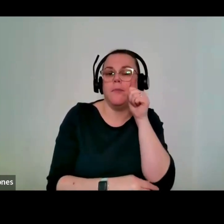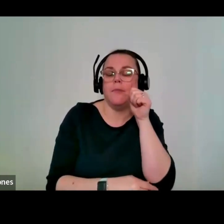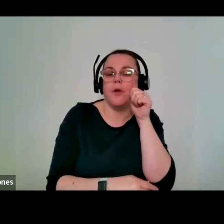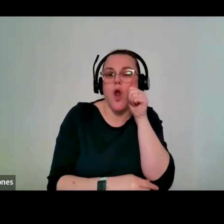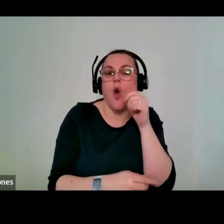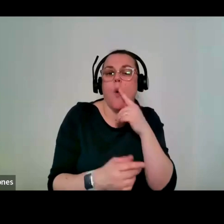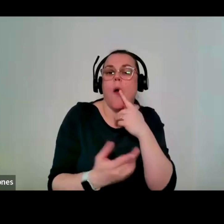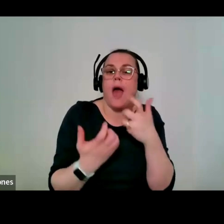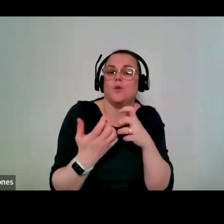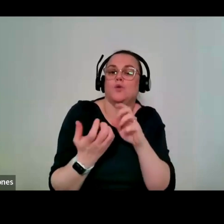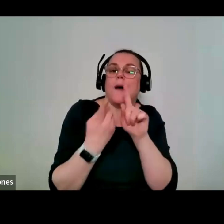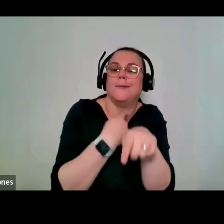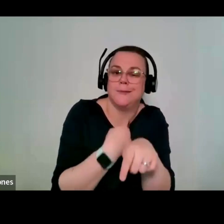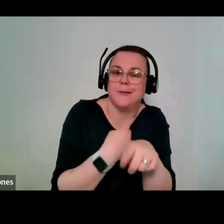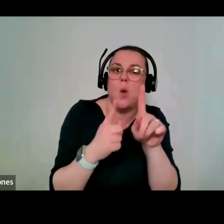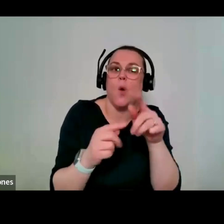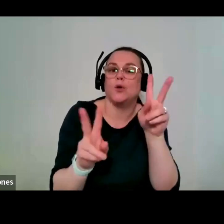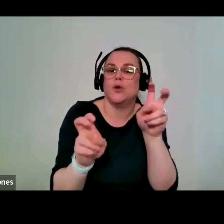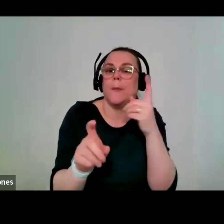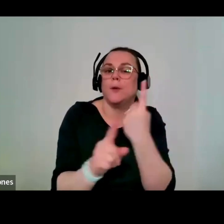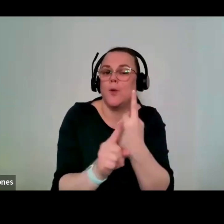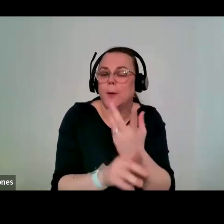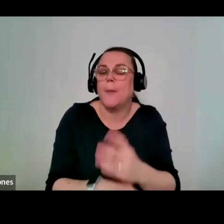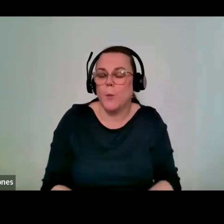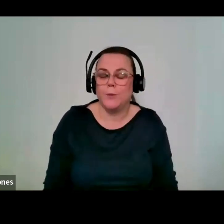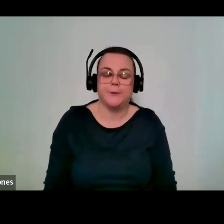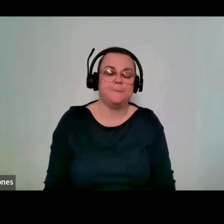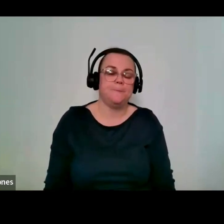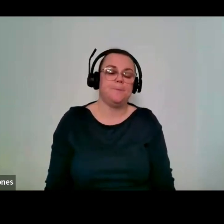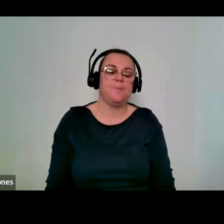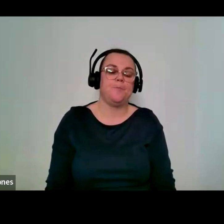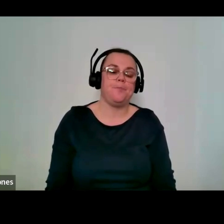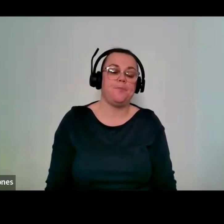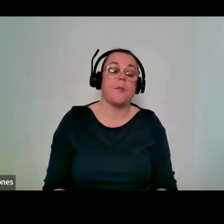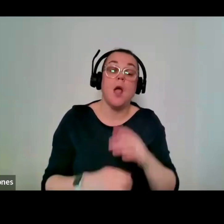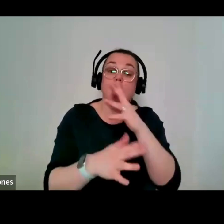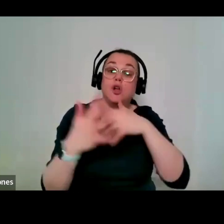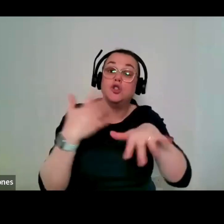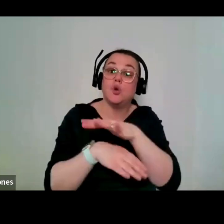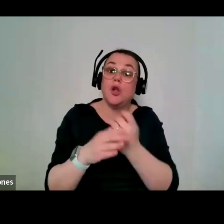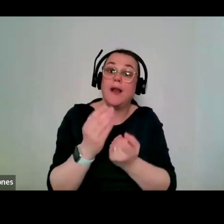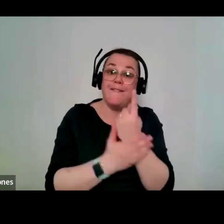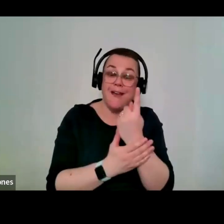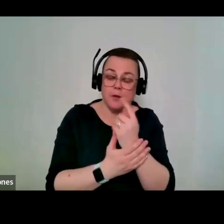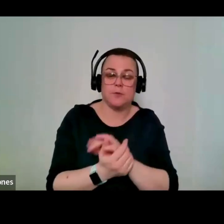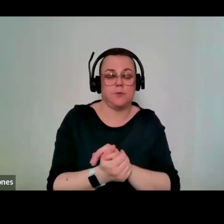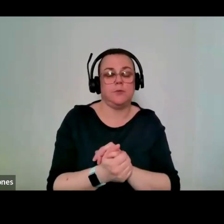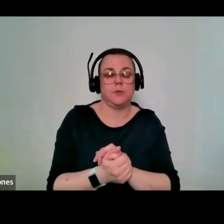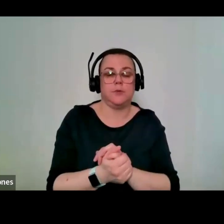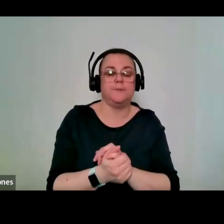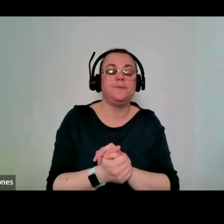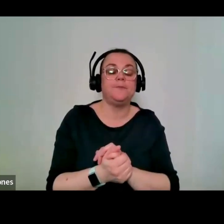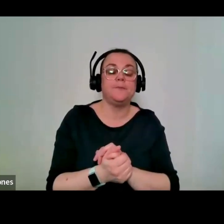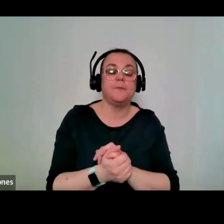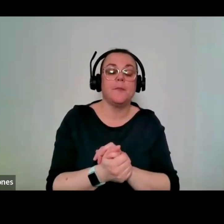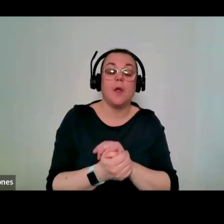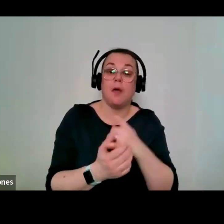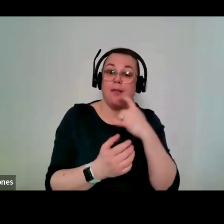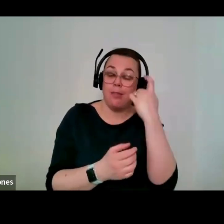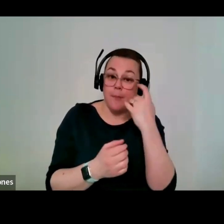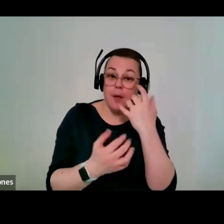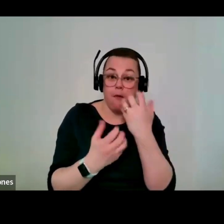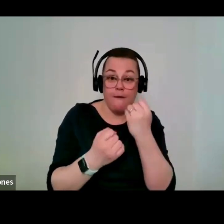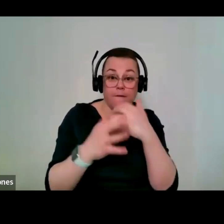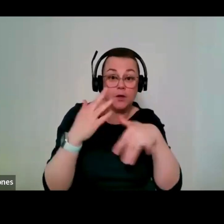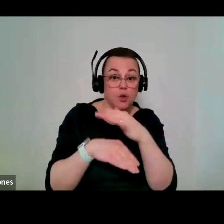what everyone is talking about. And in terms of social events, always think about having social